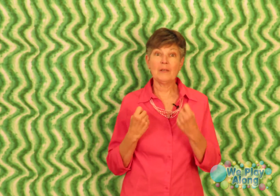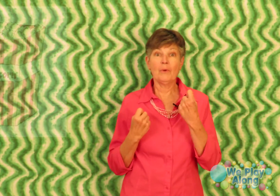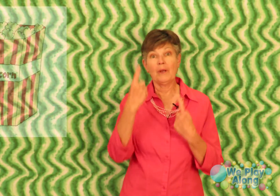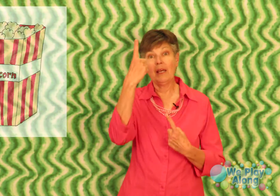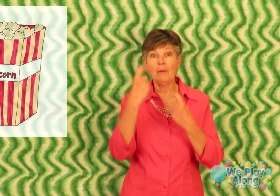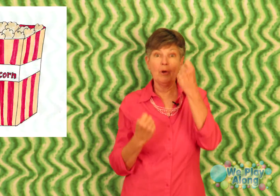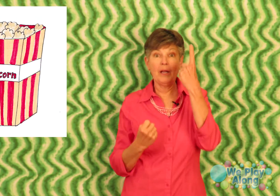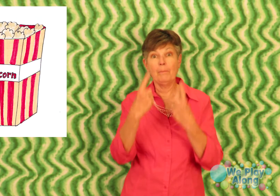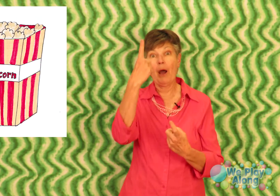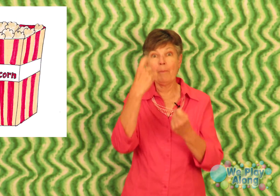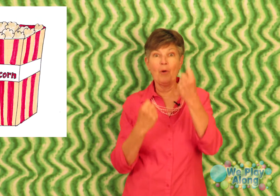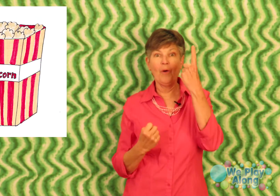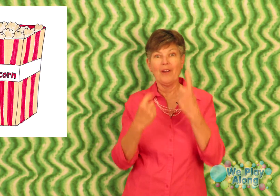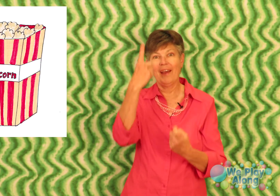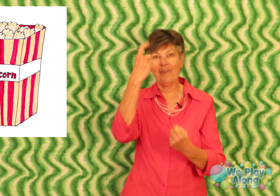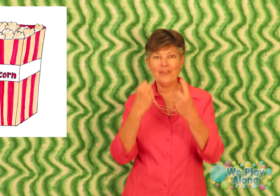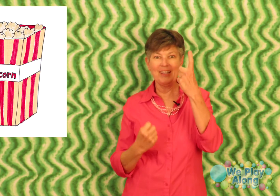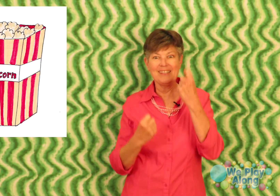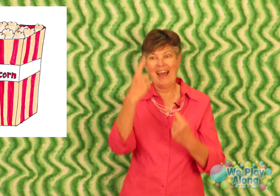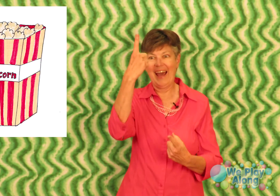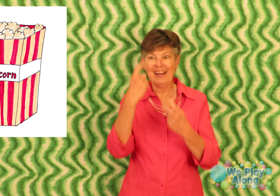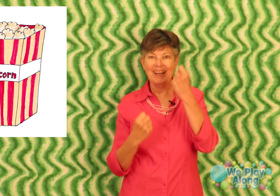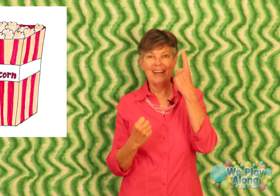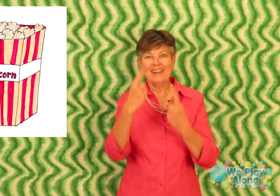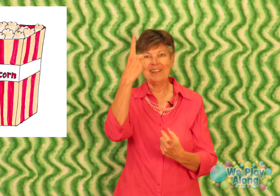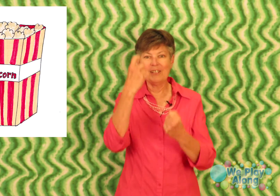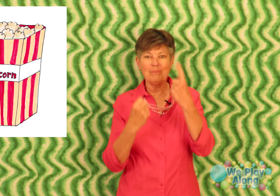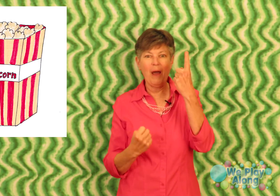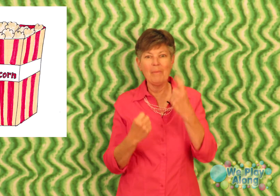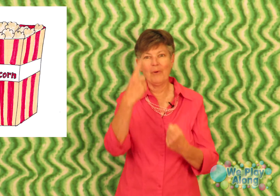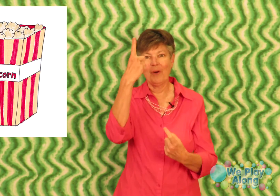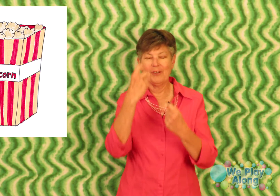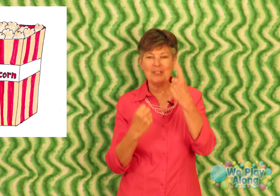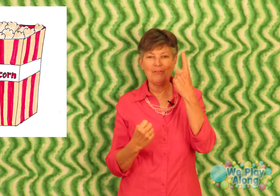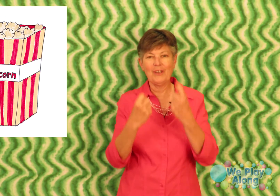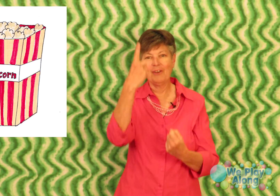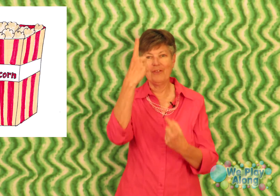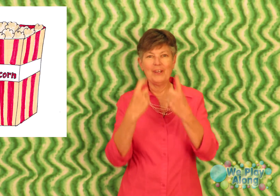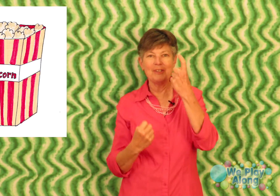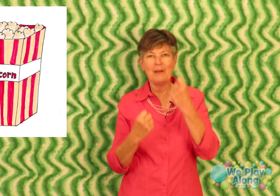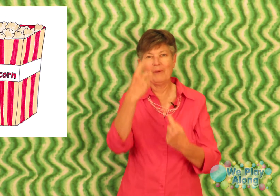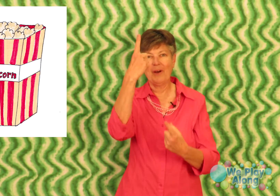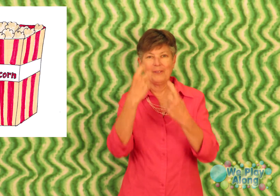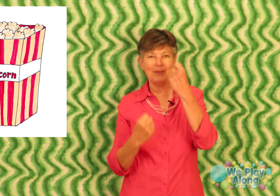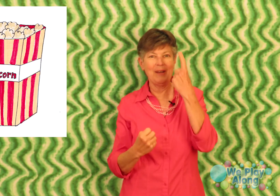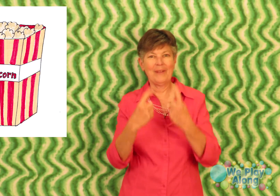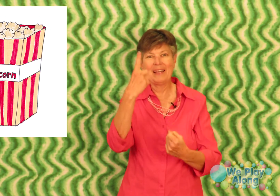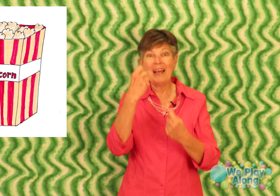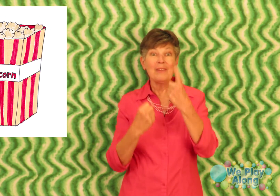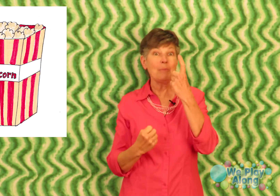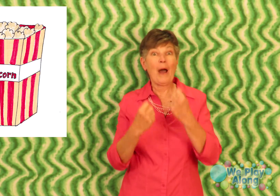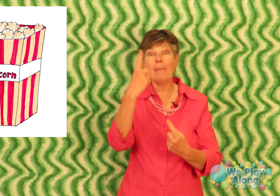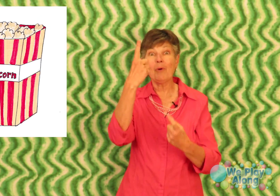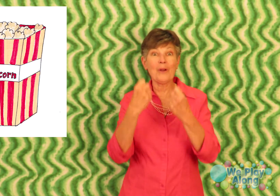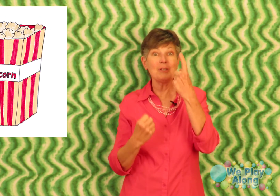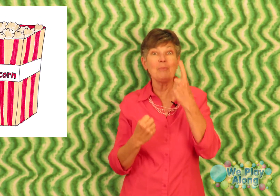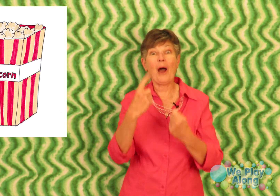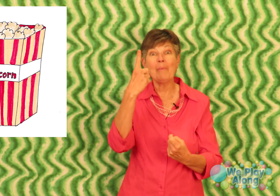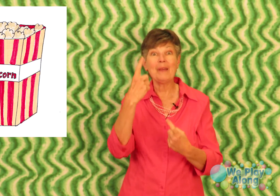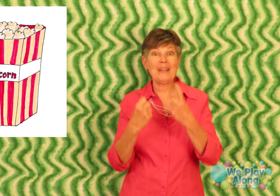and what we're going to eat? We're going to eat popcorn. How fun is that? This is popcorn. You just flick your fingers up and alternate them like the popcorn is popping in